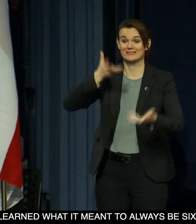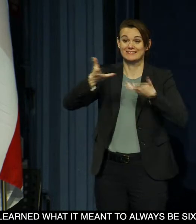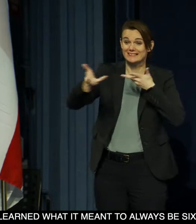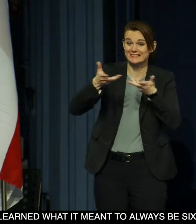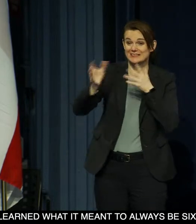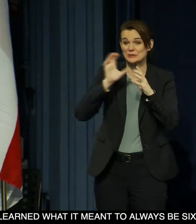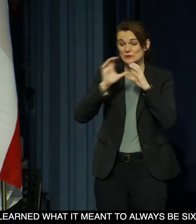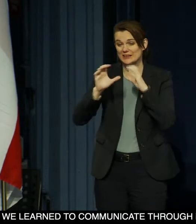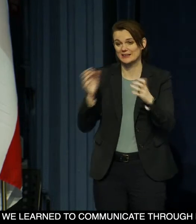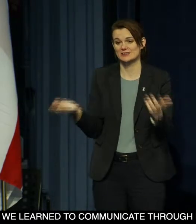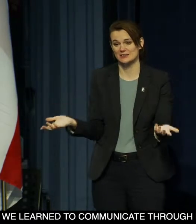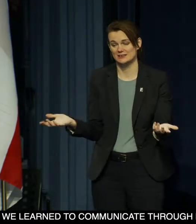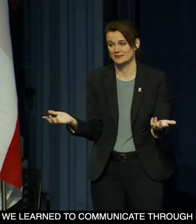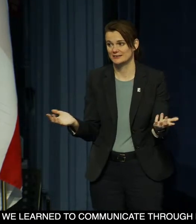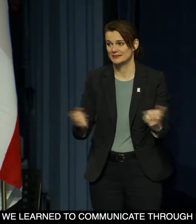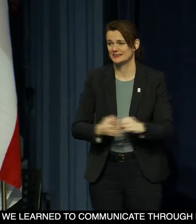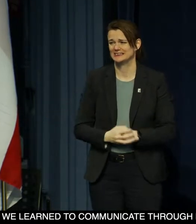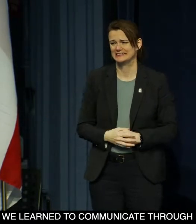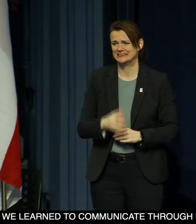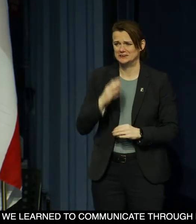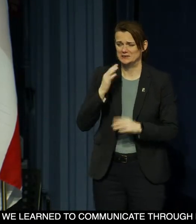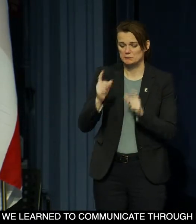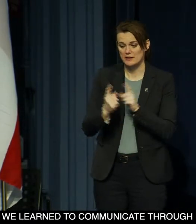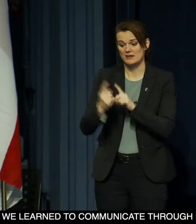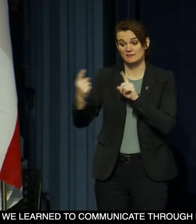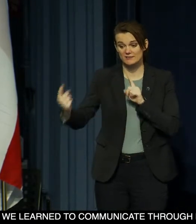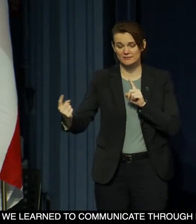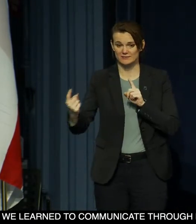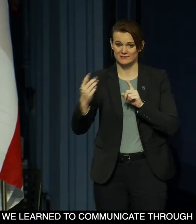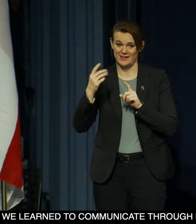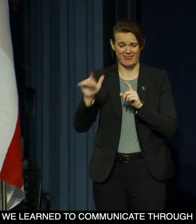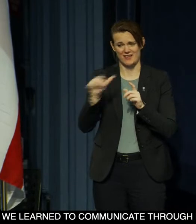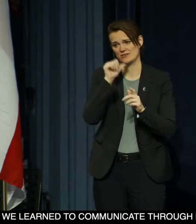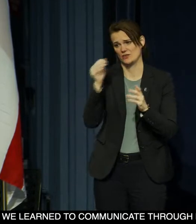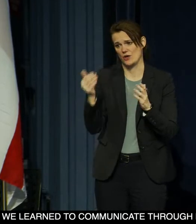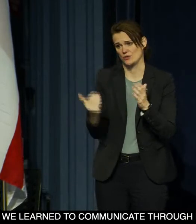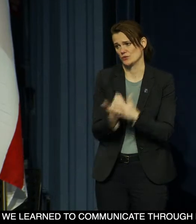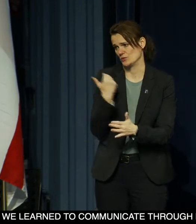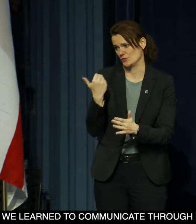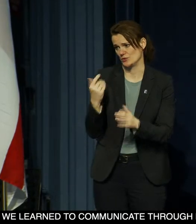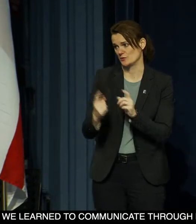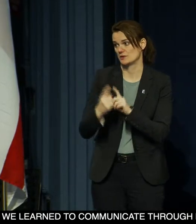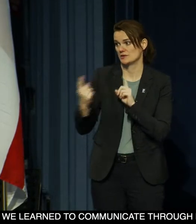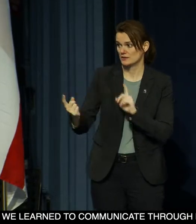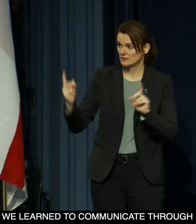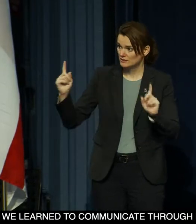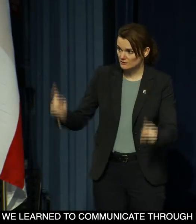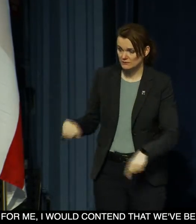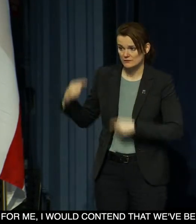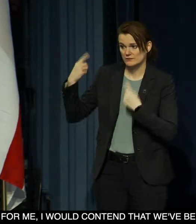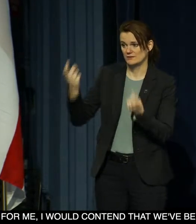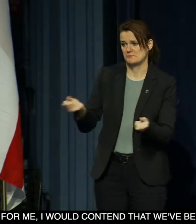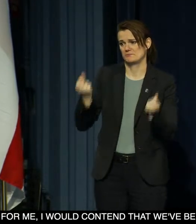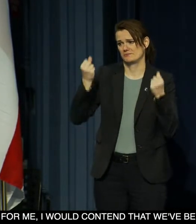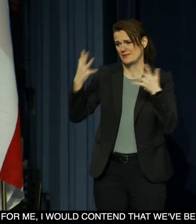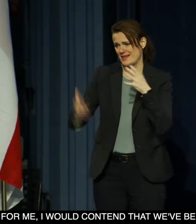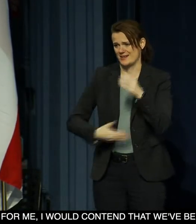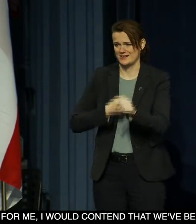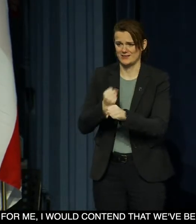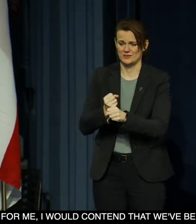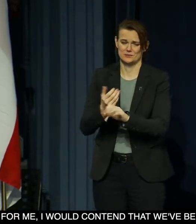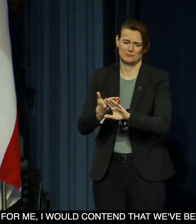me, I would contend that we've been physically distancing for years and years and years, long before